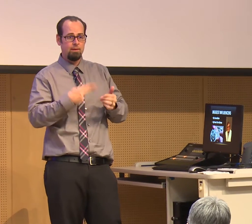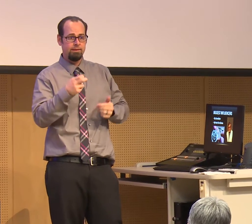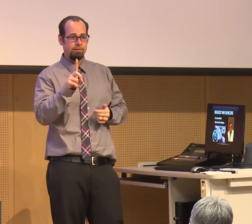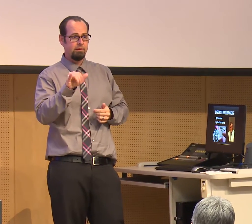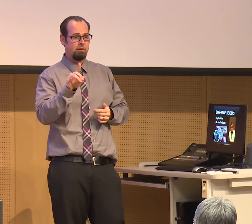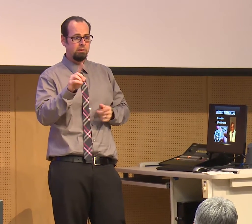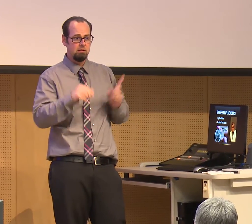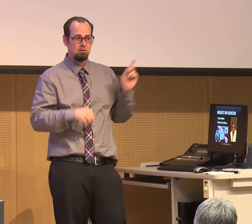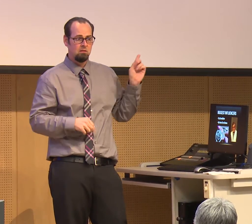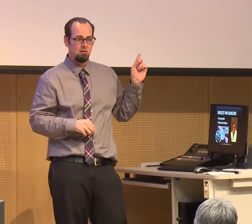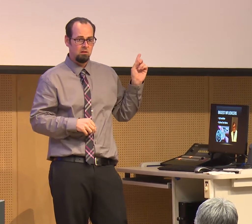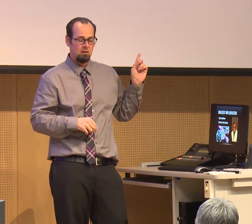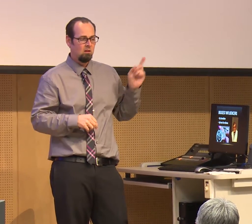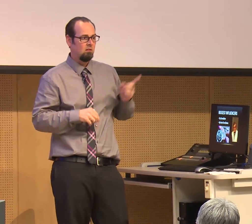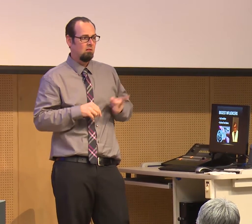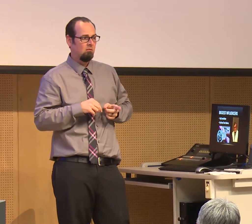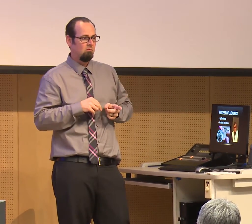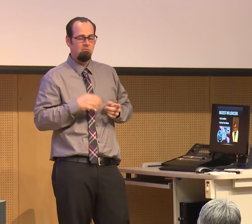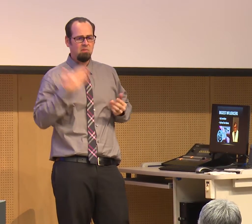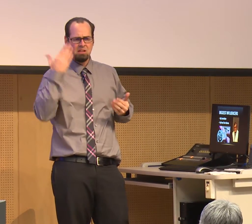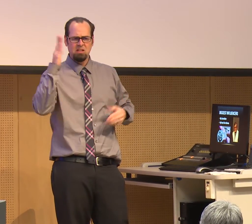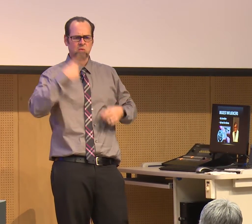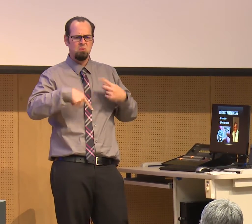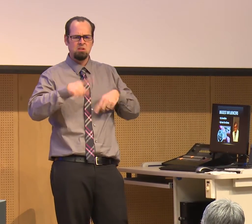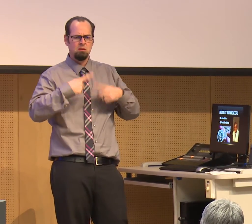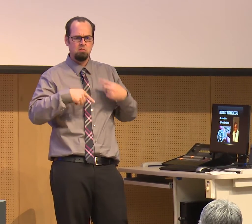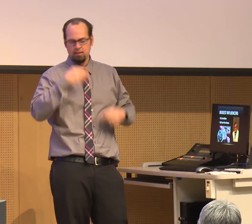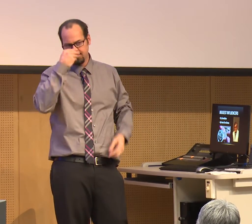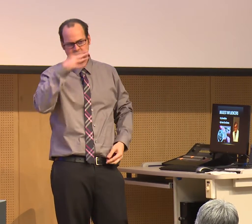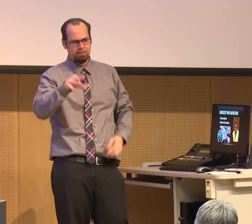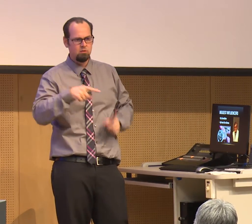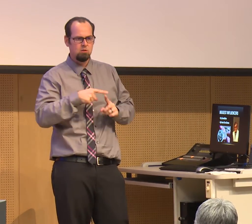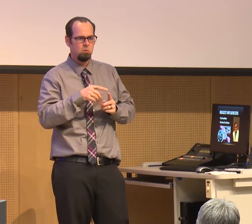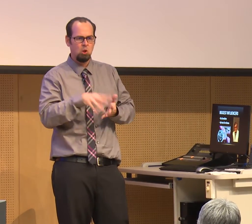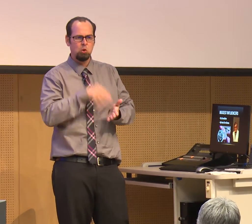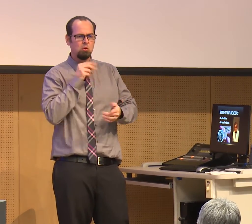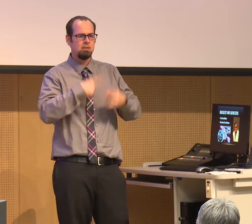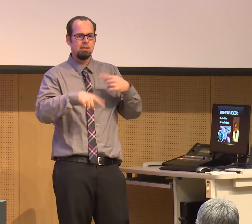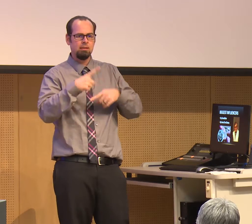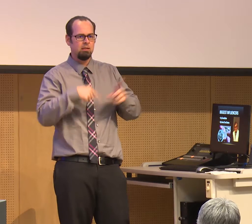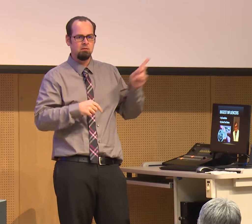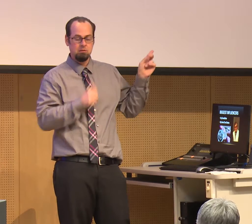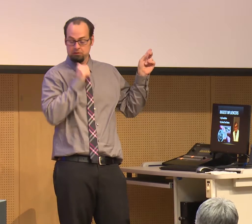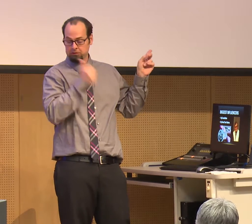and he did well. He did not know sign language.